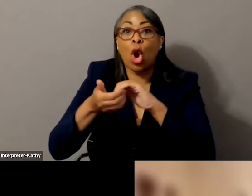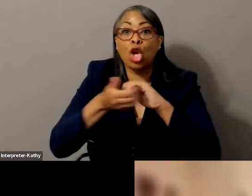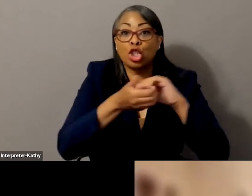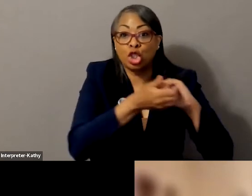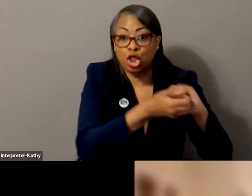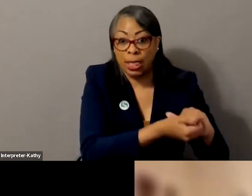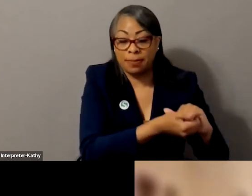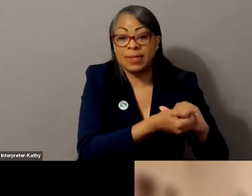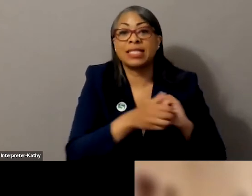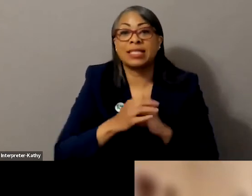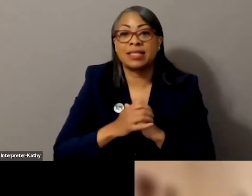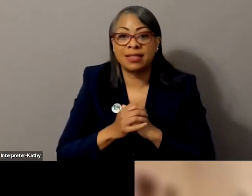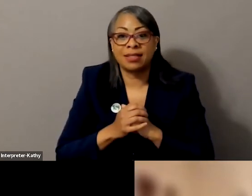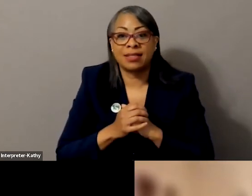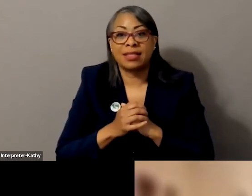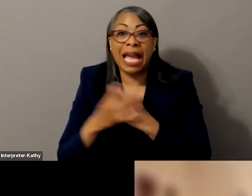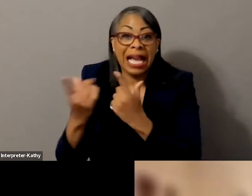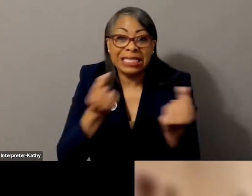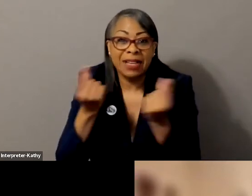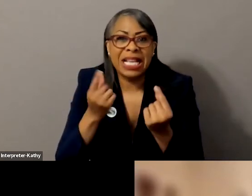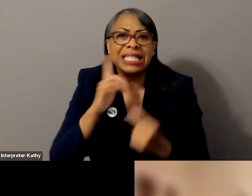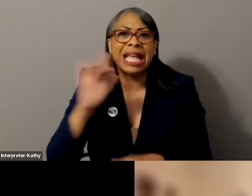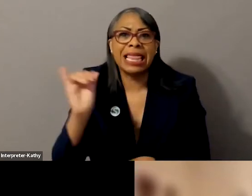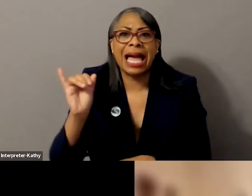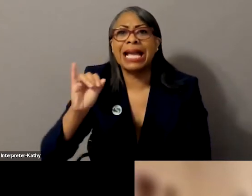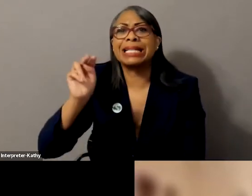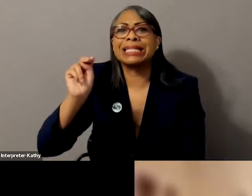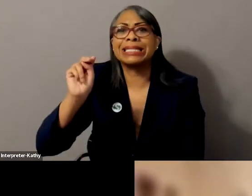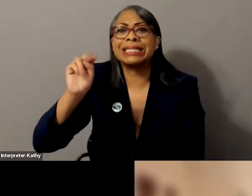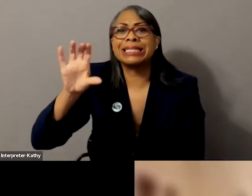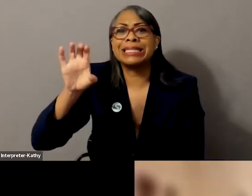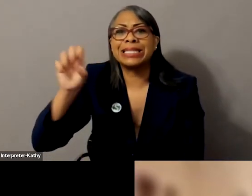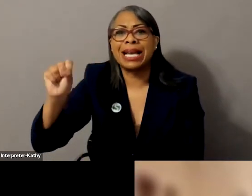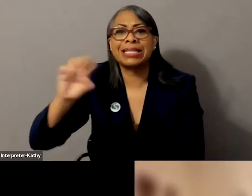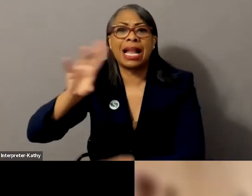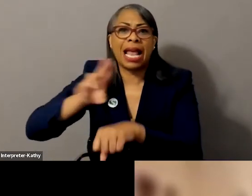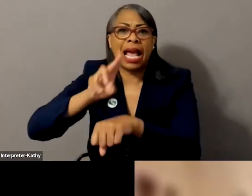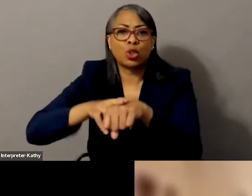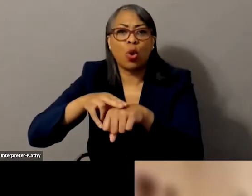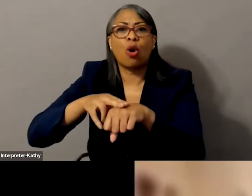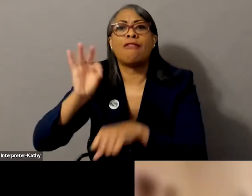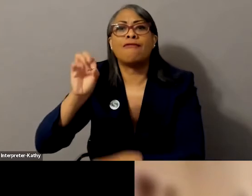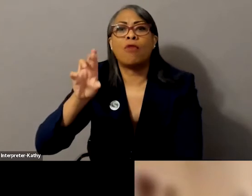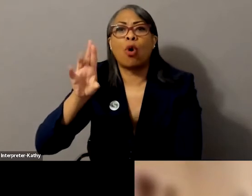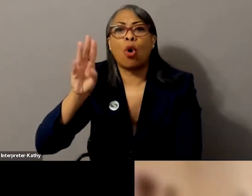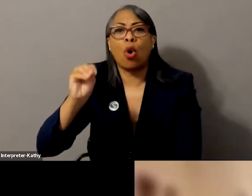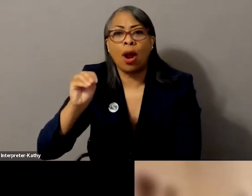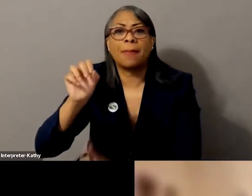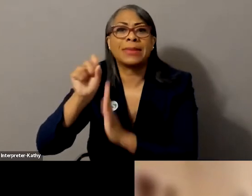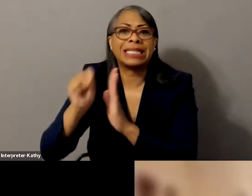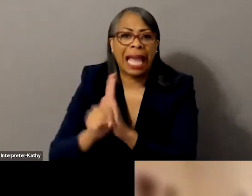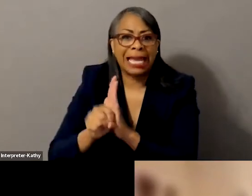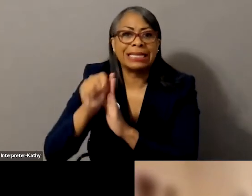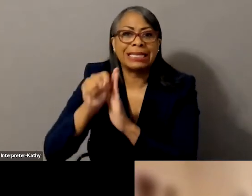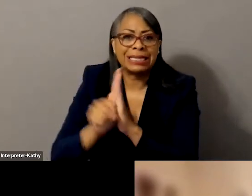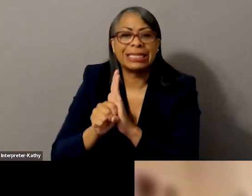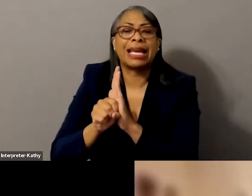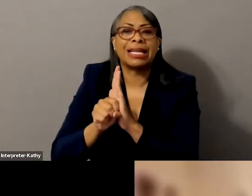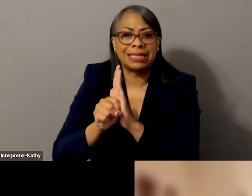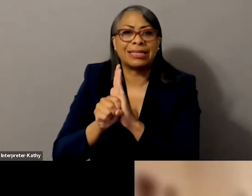Through activities such as the NCS National Forum of States and